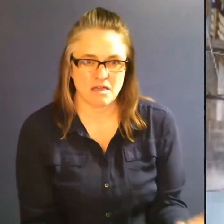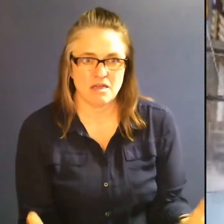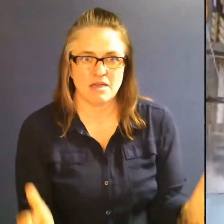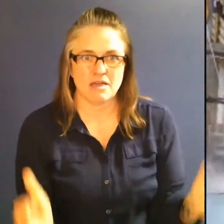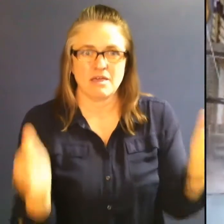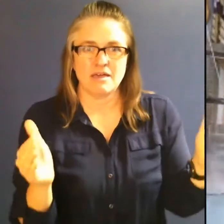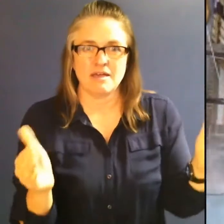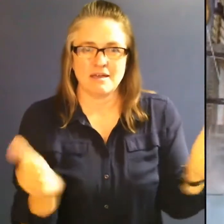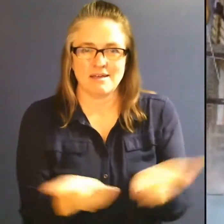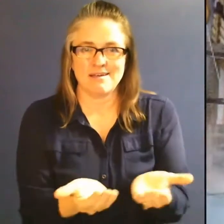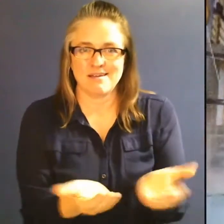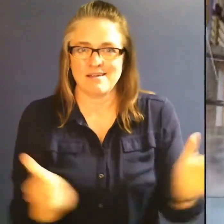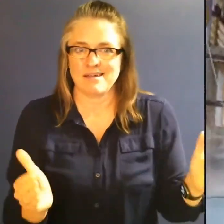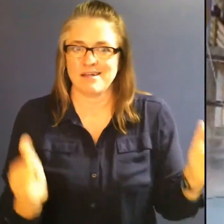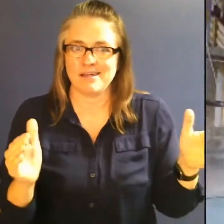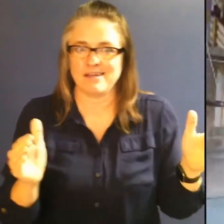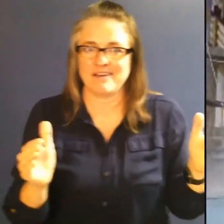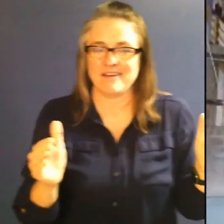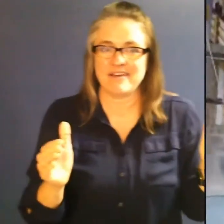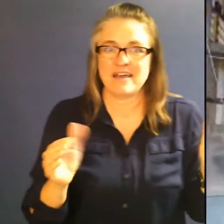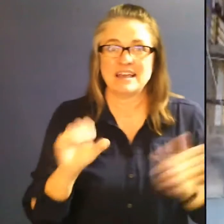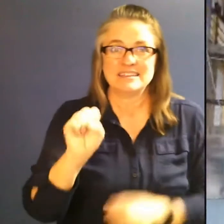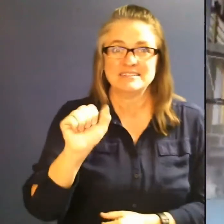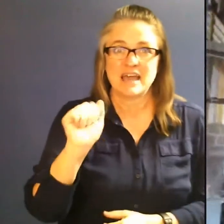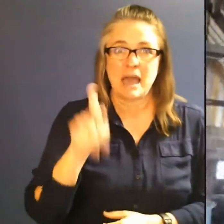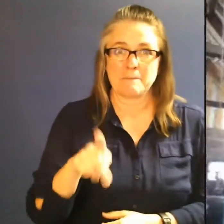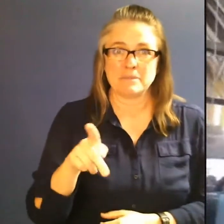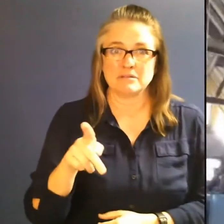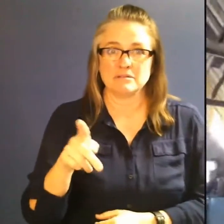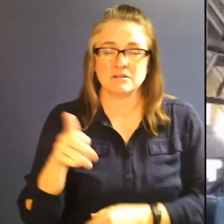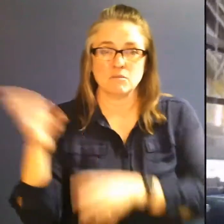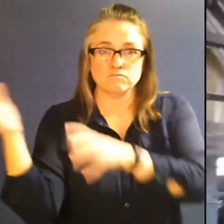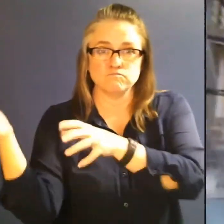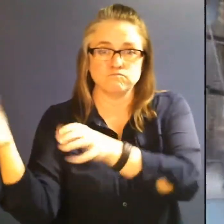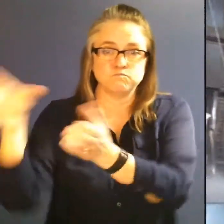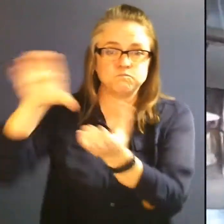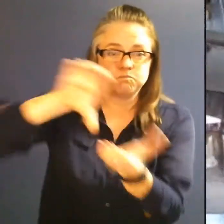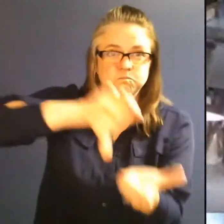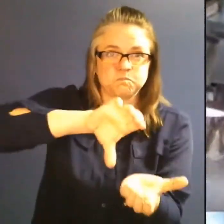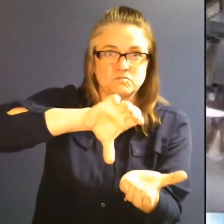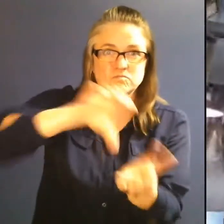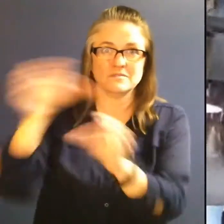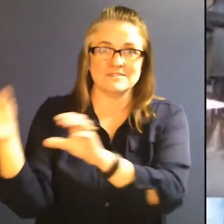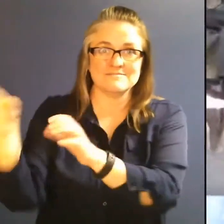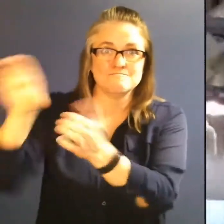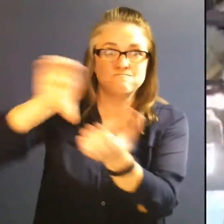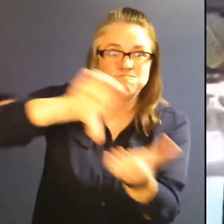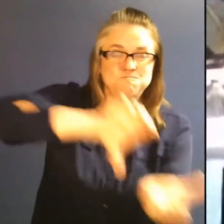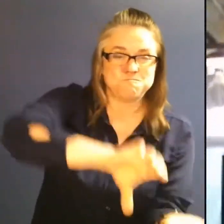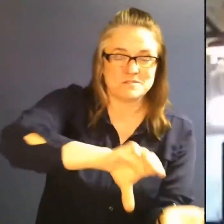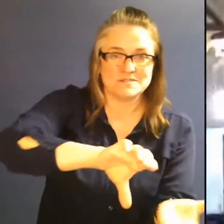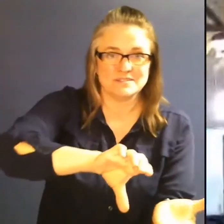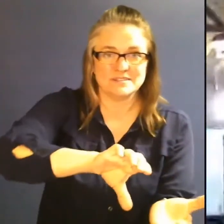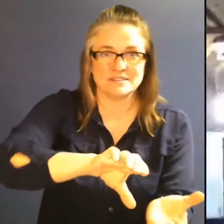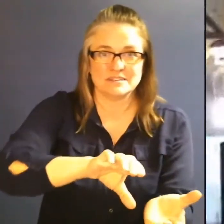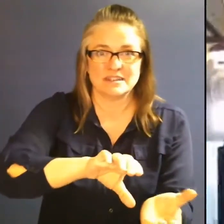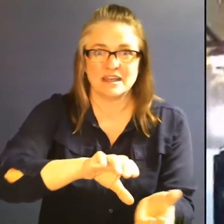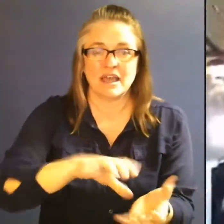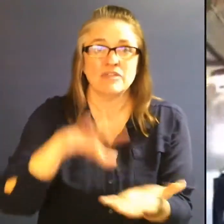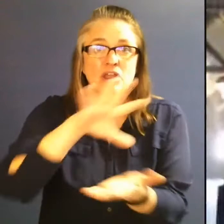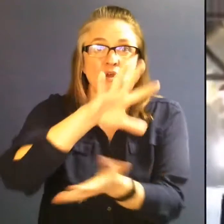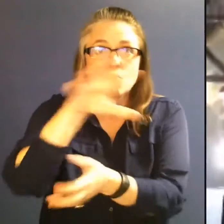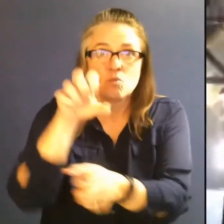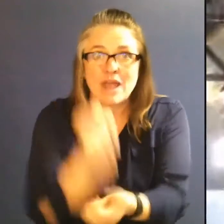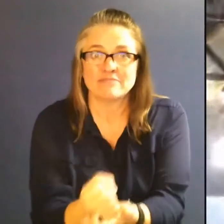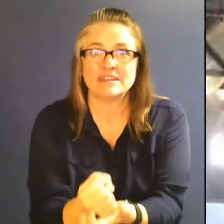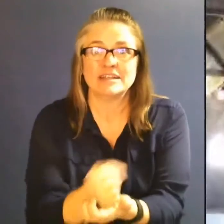sap collection. We fill those. And then what happens is, by gravity, it goes through the wall down here, and it goes in this